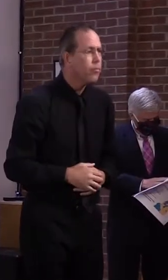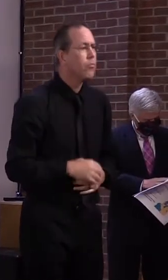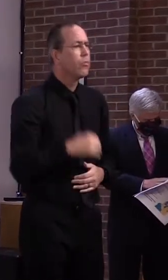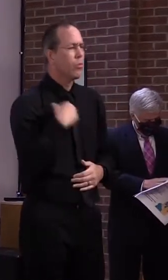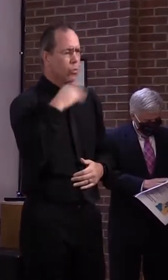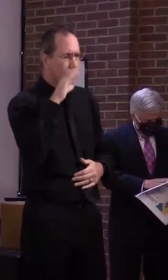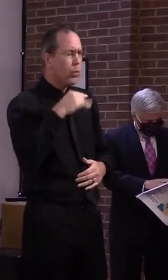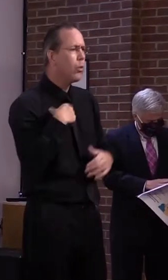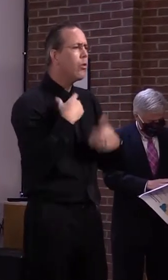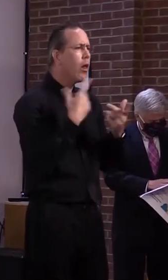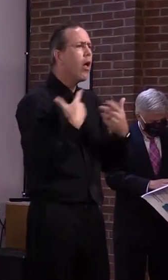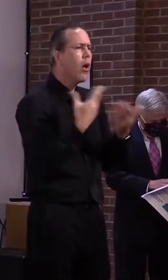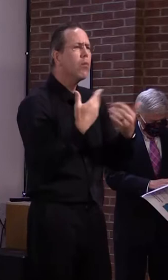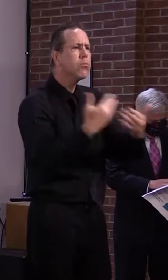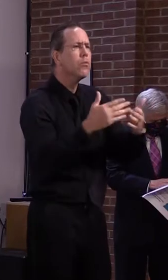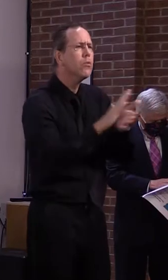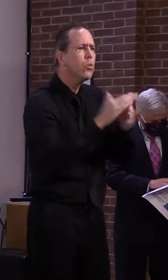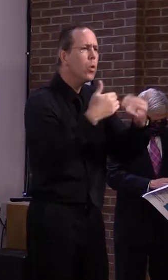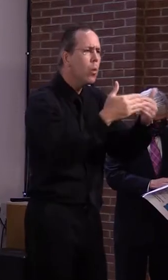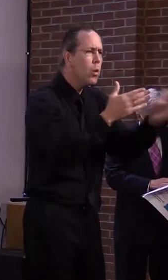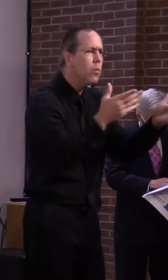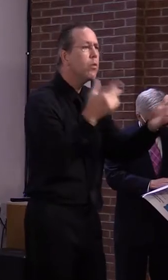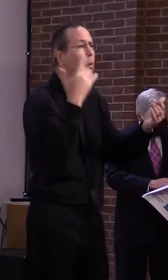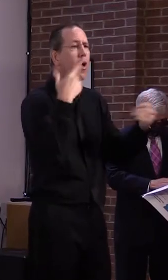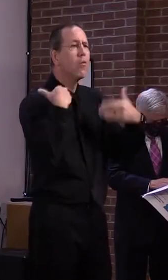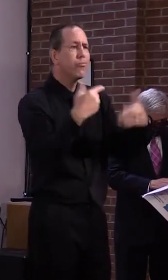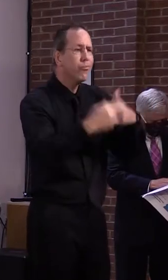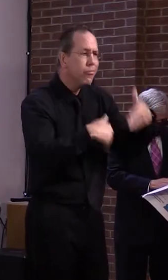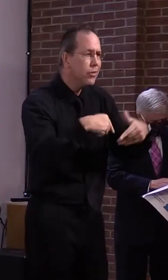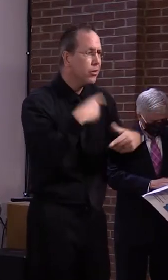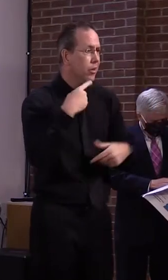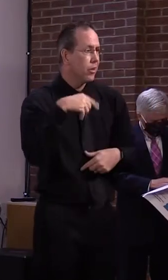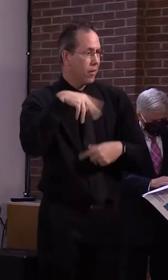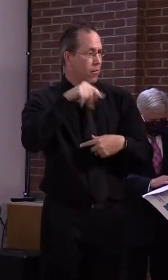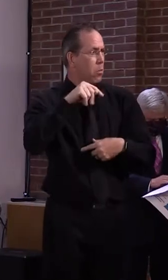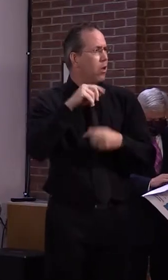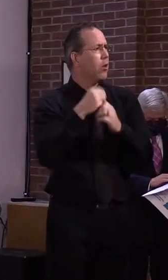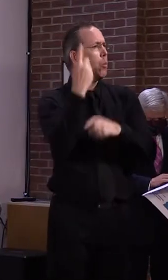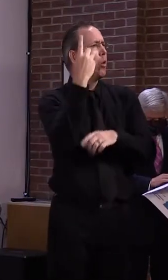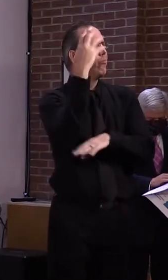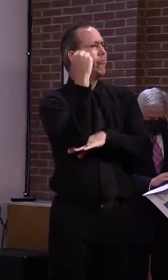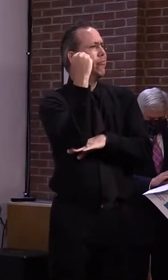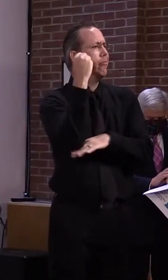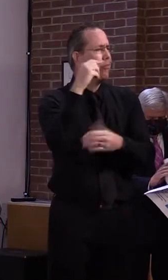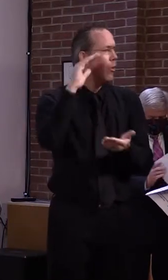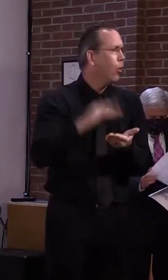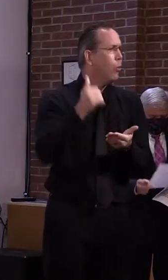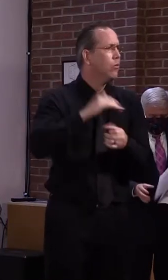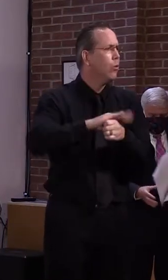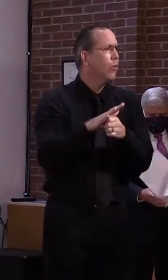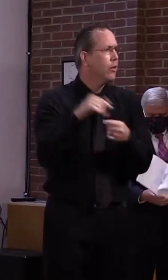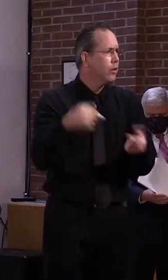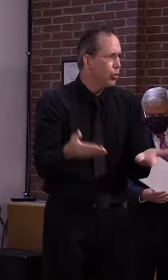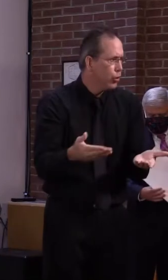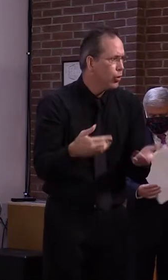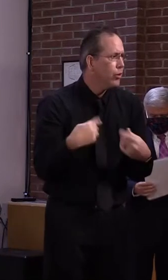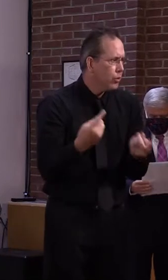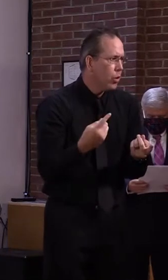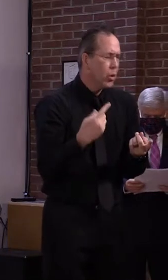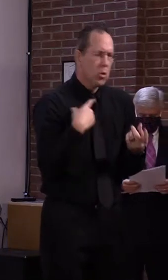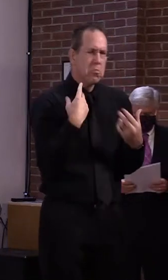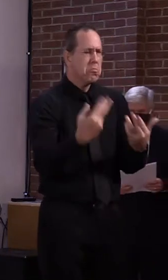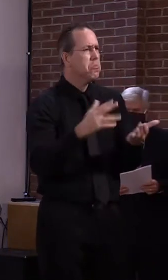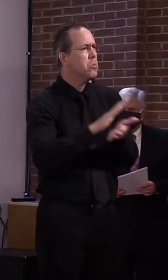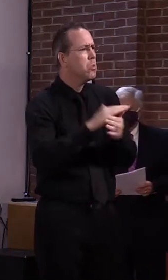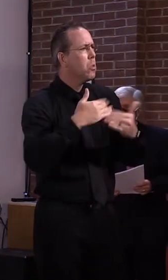of the low prevalence of disease in Vermont. Now it's up to all of us to keep it that way.